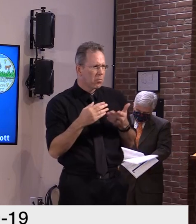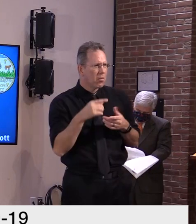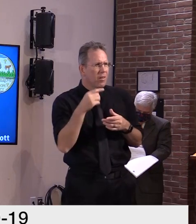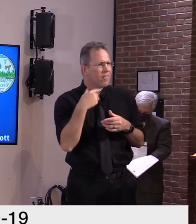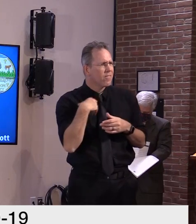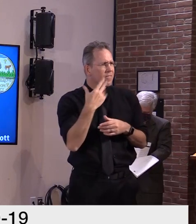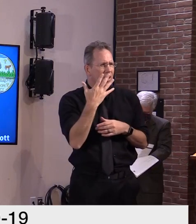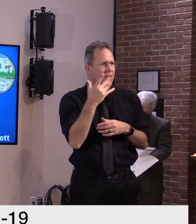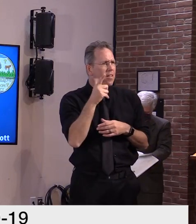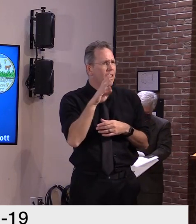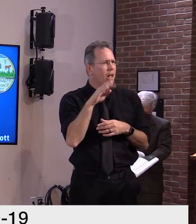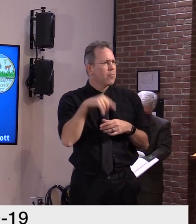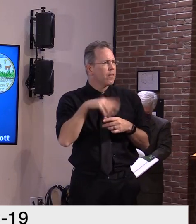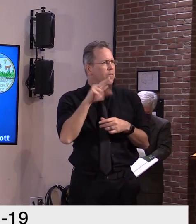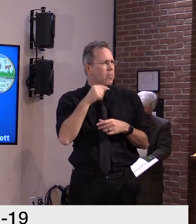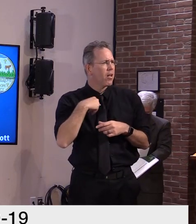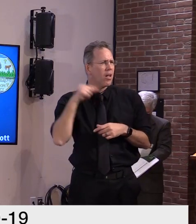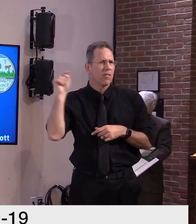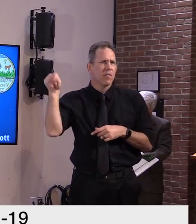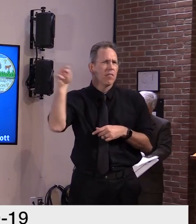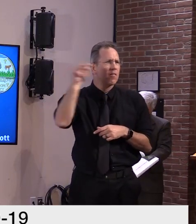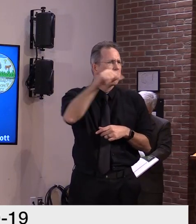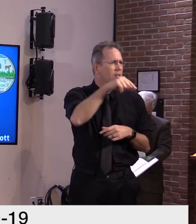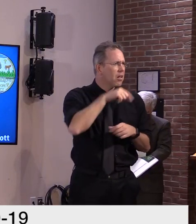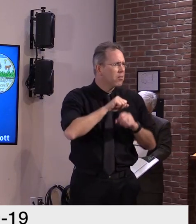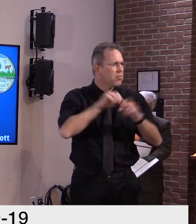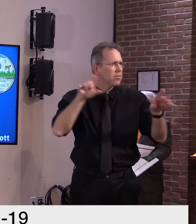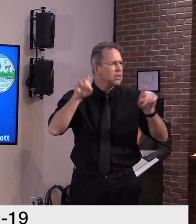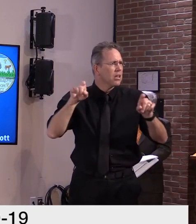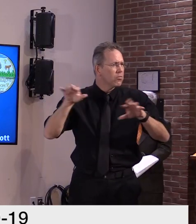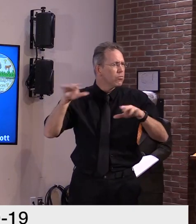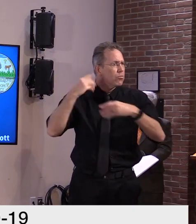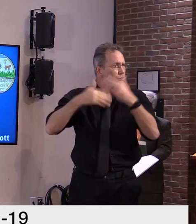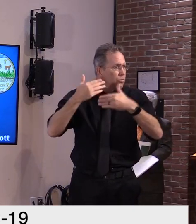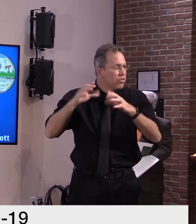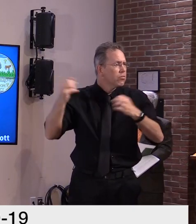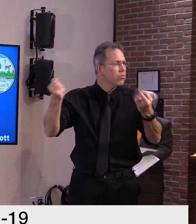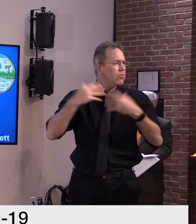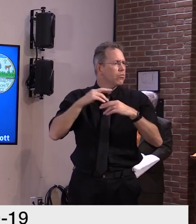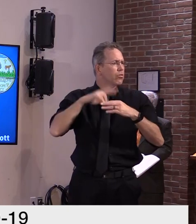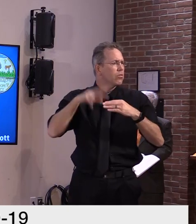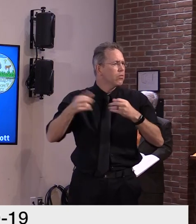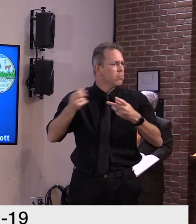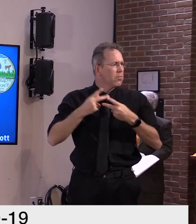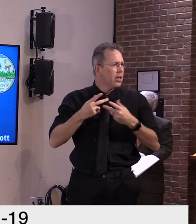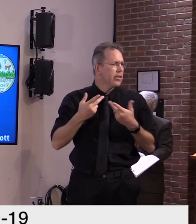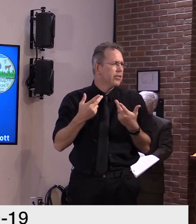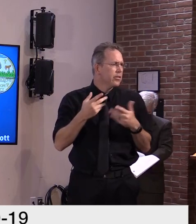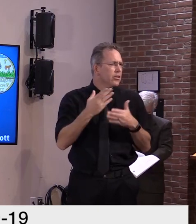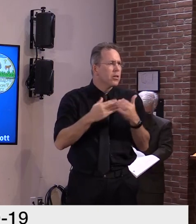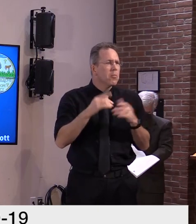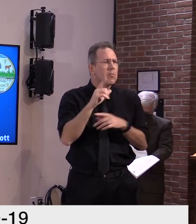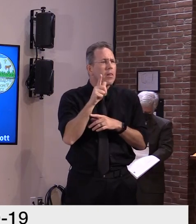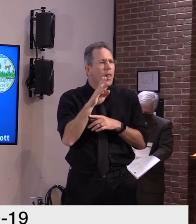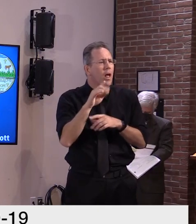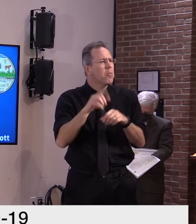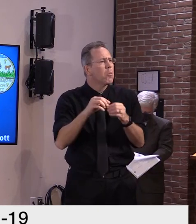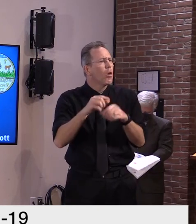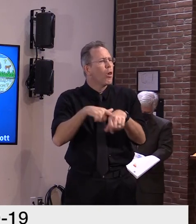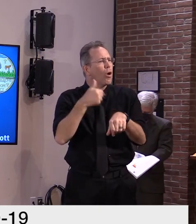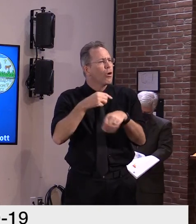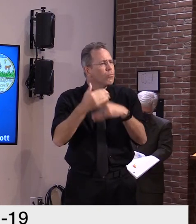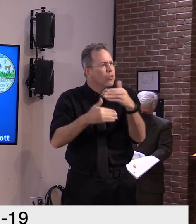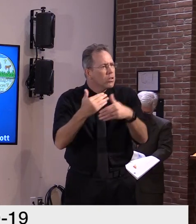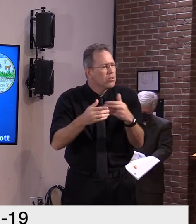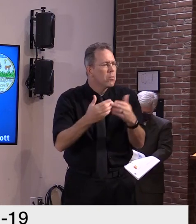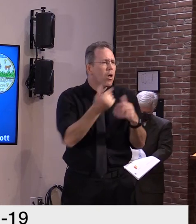out-state. But that again may not account for every place that a test is sent. So that individual may have